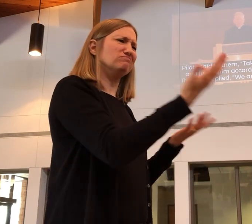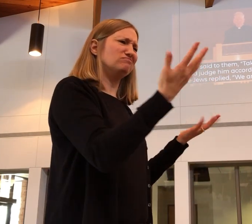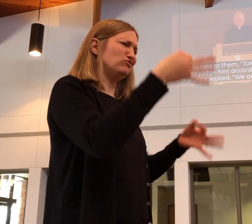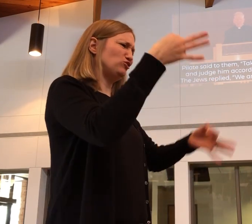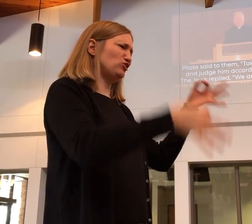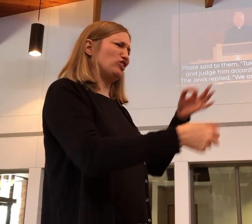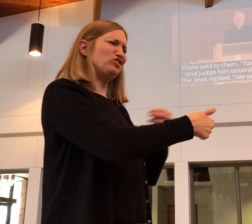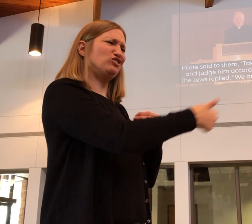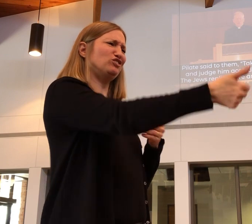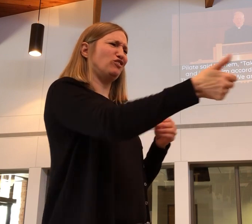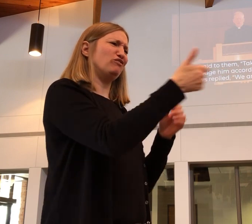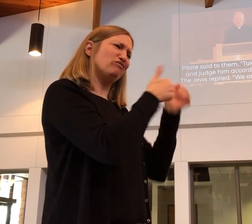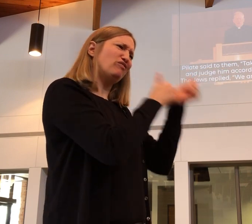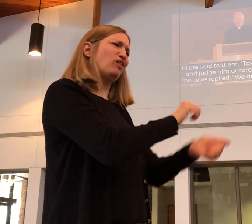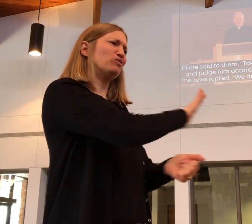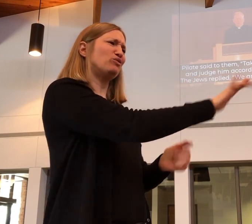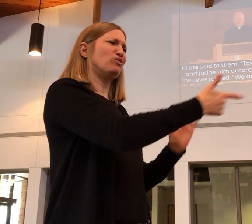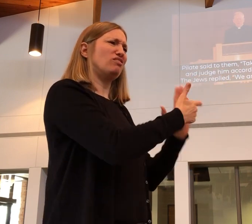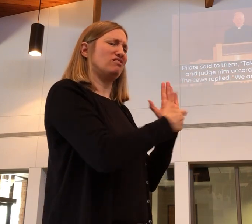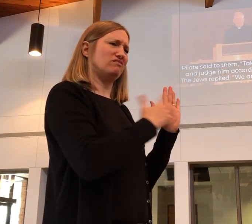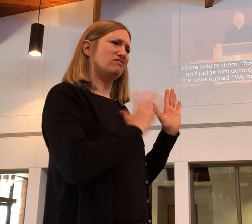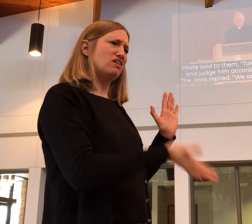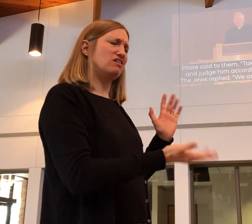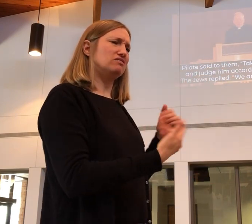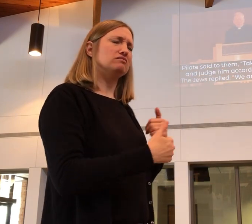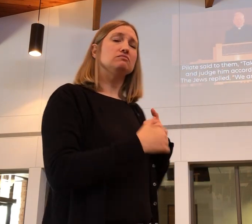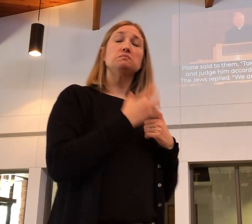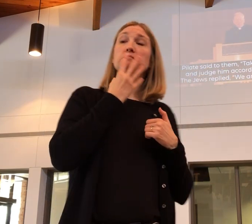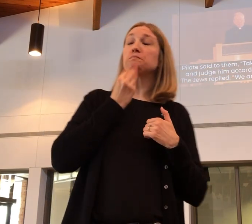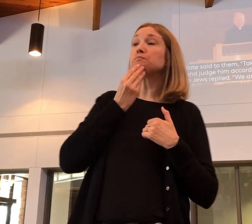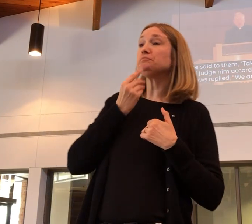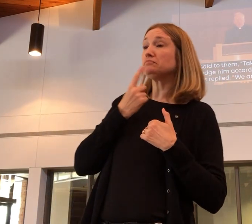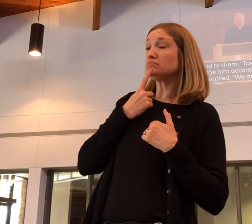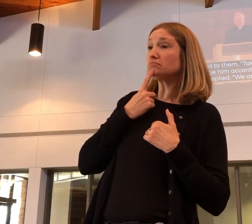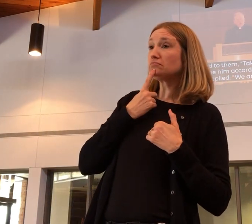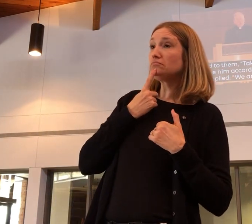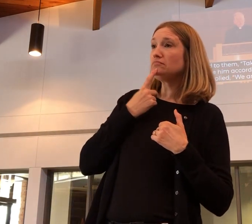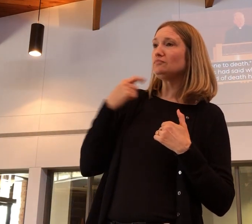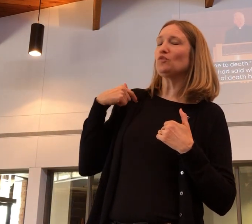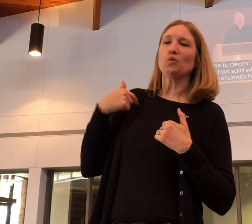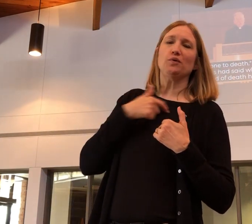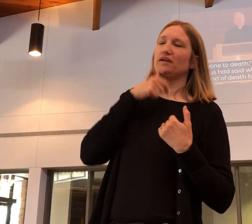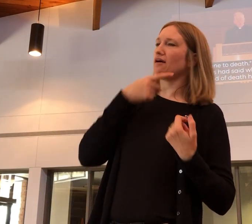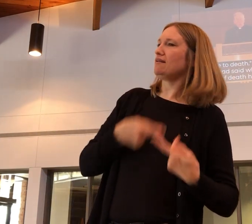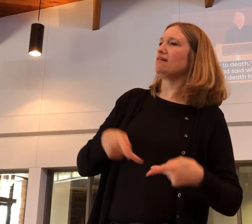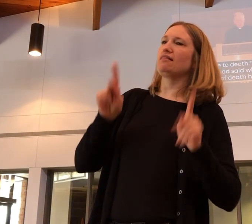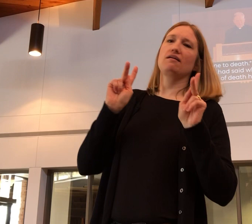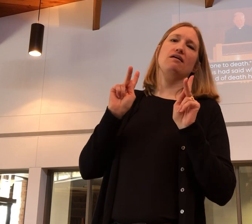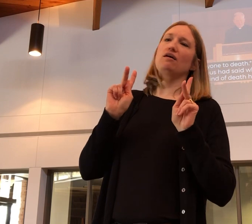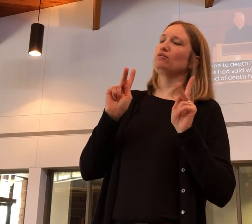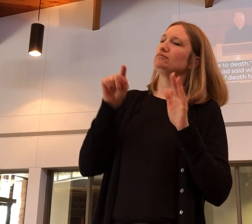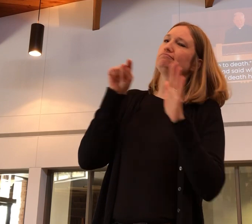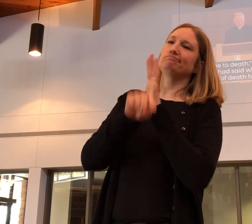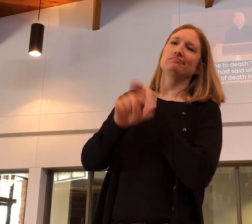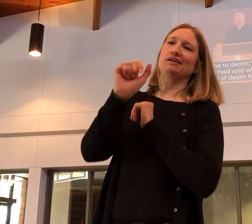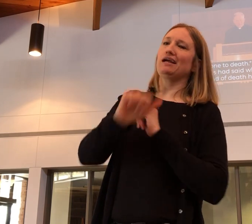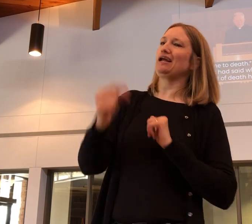judge him according to your law." The Jews replied, "We are not permitted to put anyone to